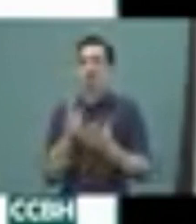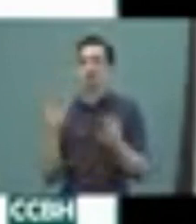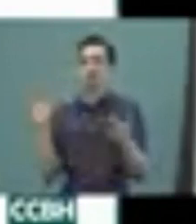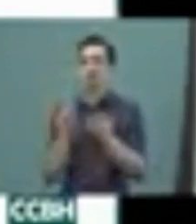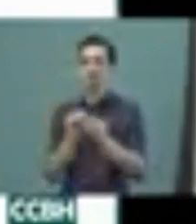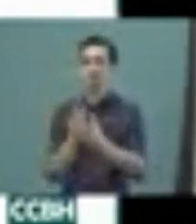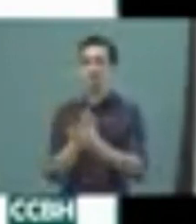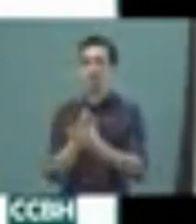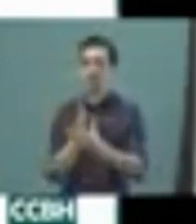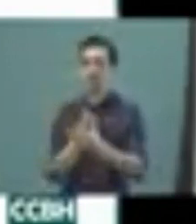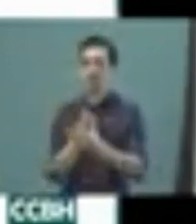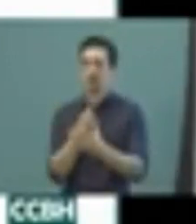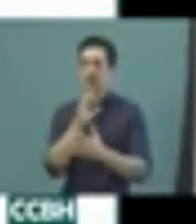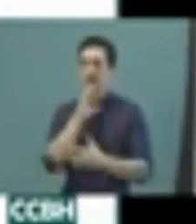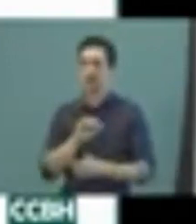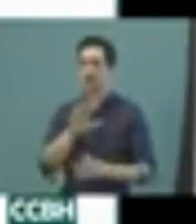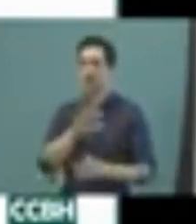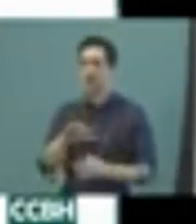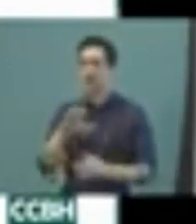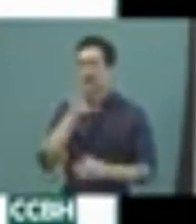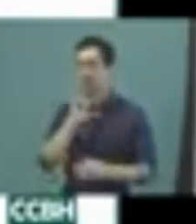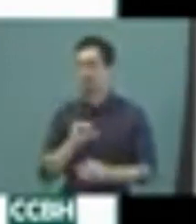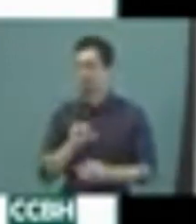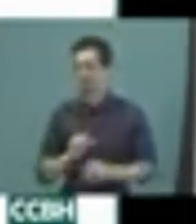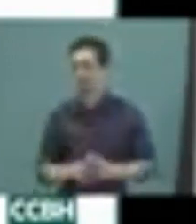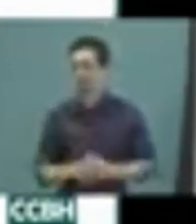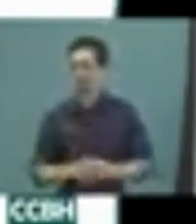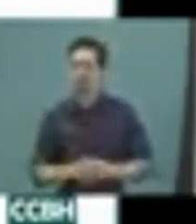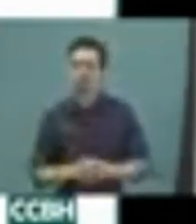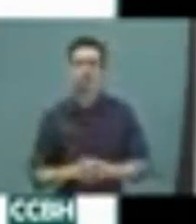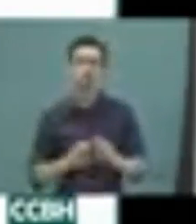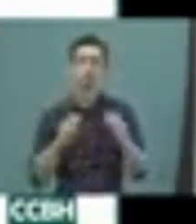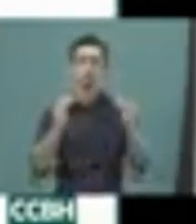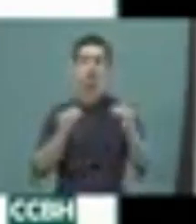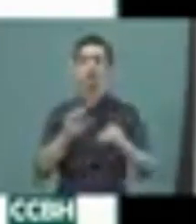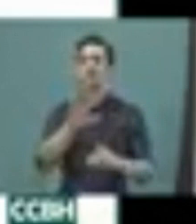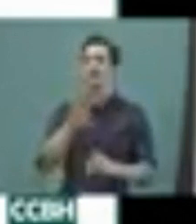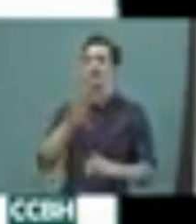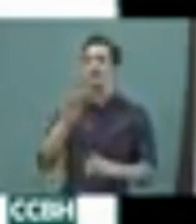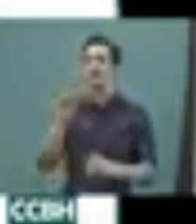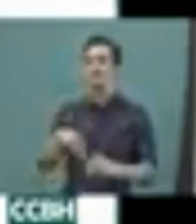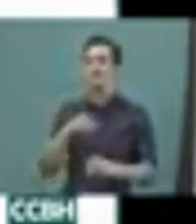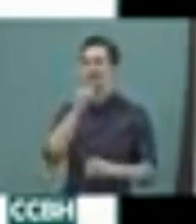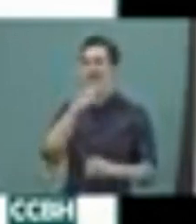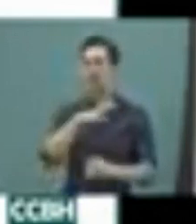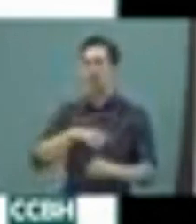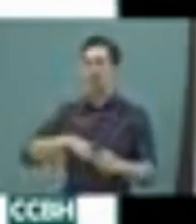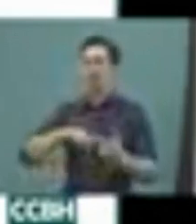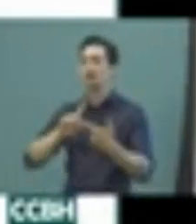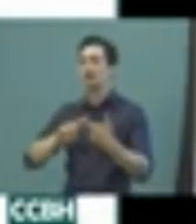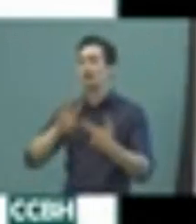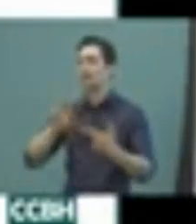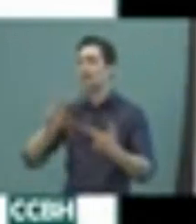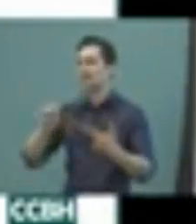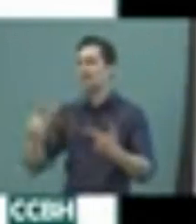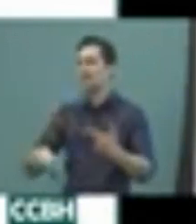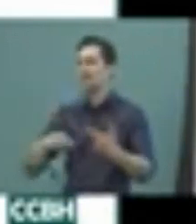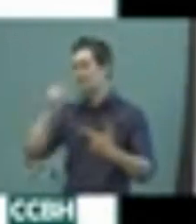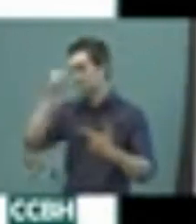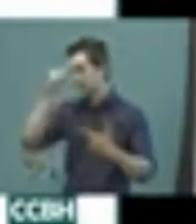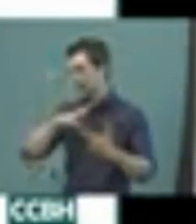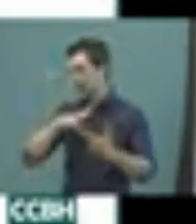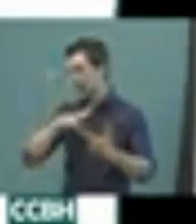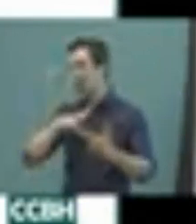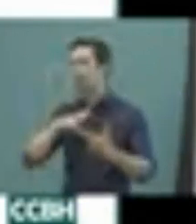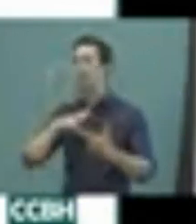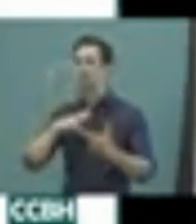is 55 years old. And we have 54% female and 46% male in